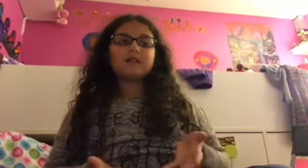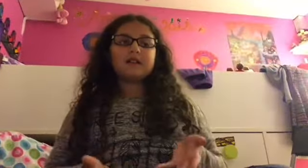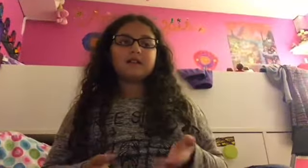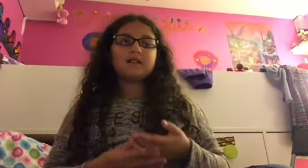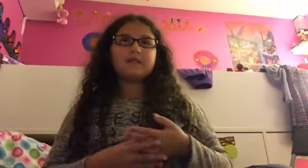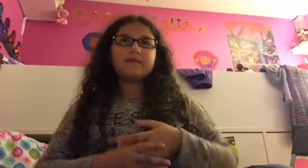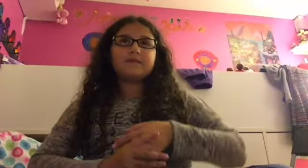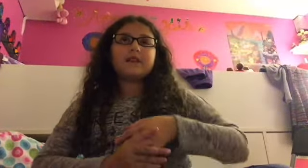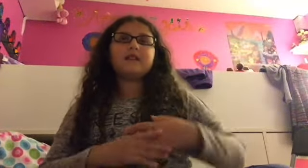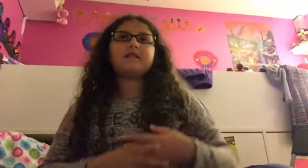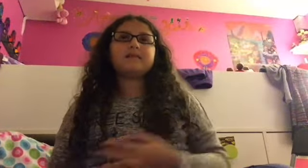Okay,